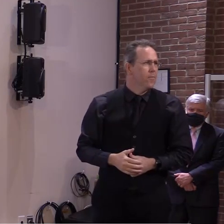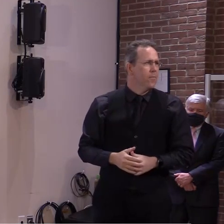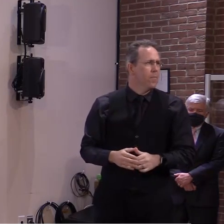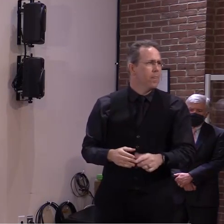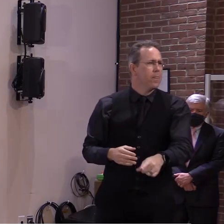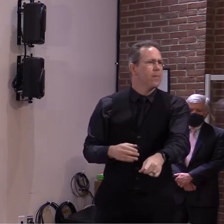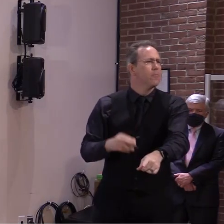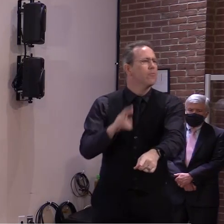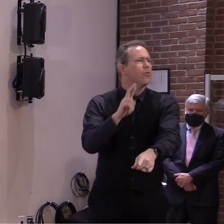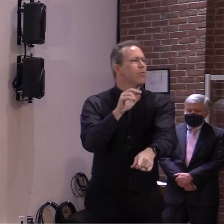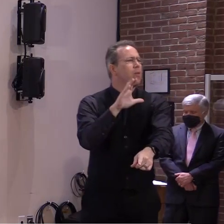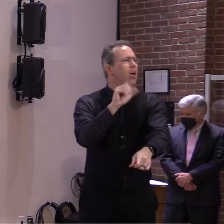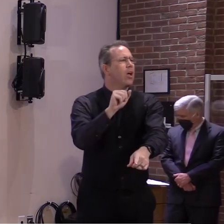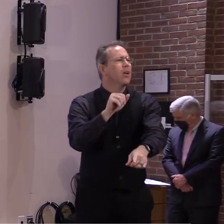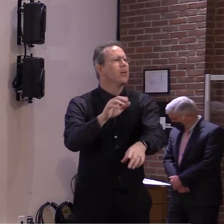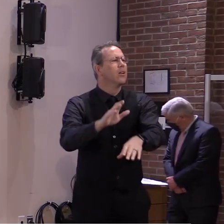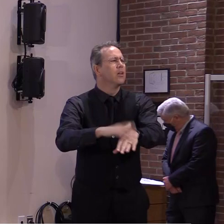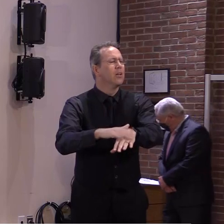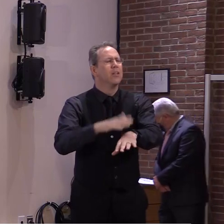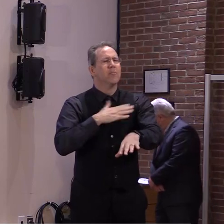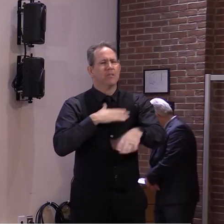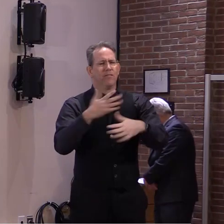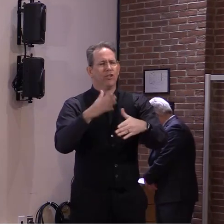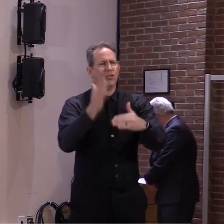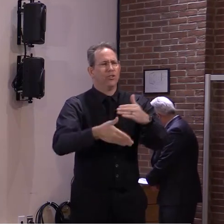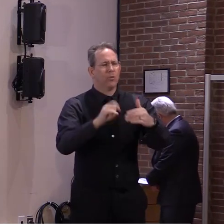questioner, Cameron, St. Albans Messenger.